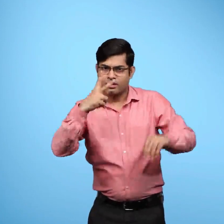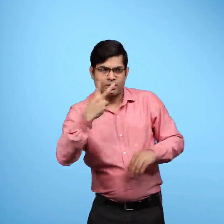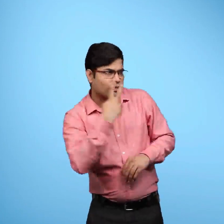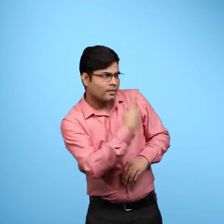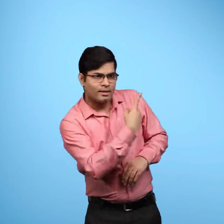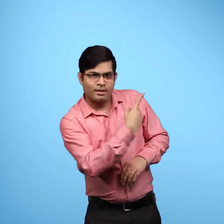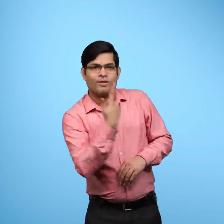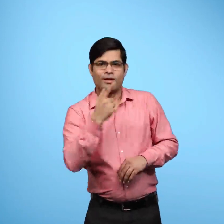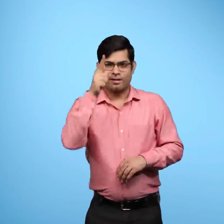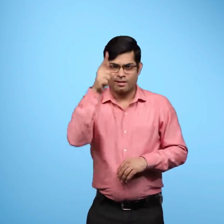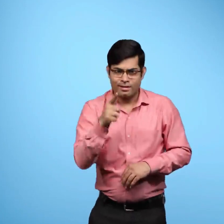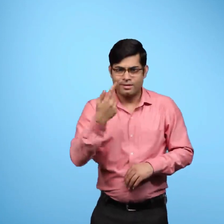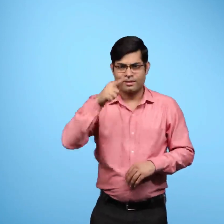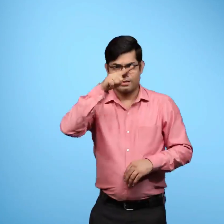more such lines.